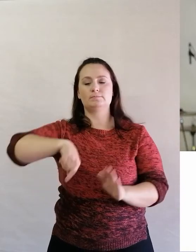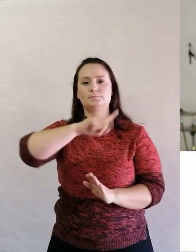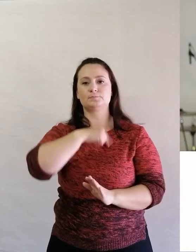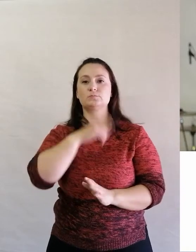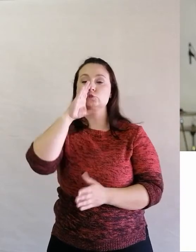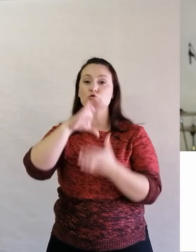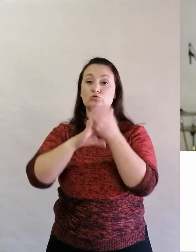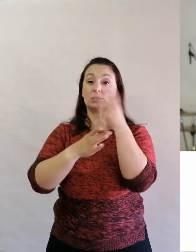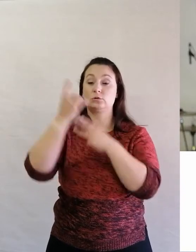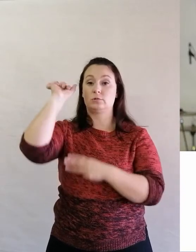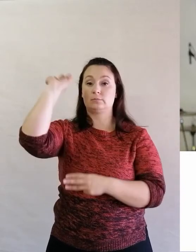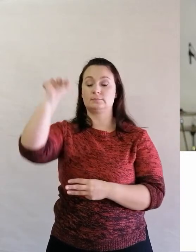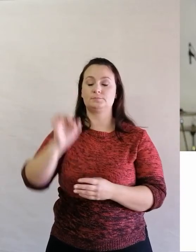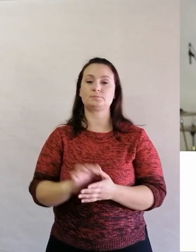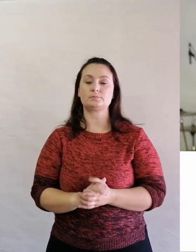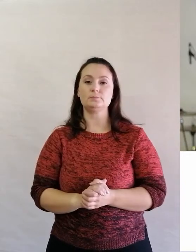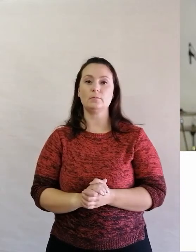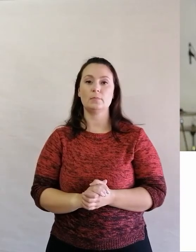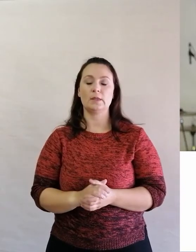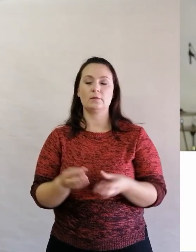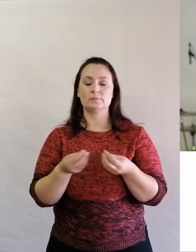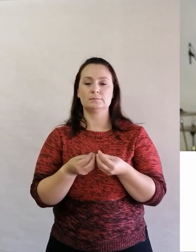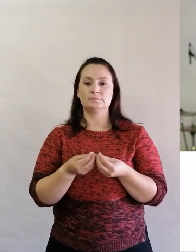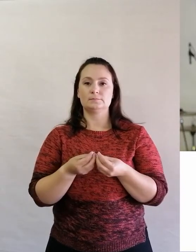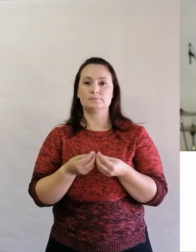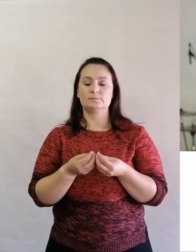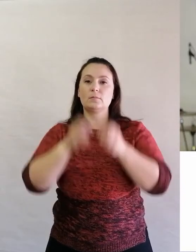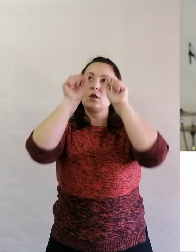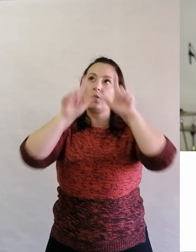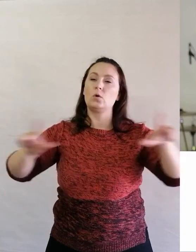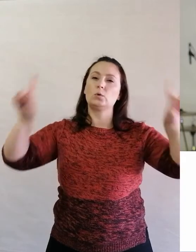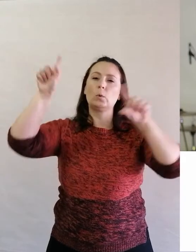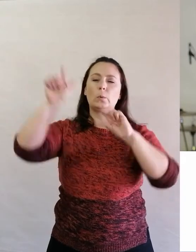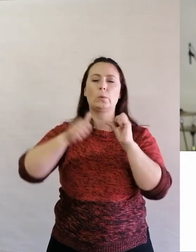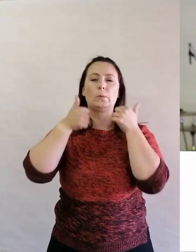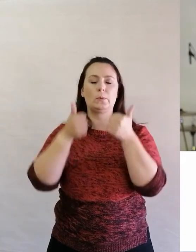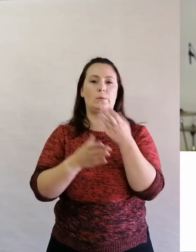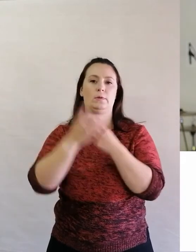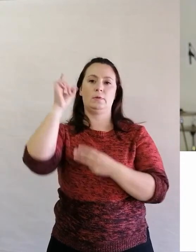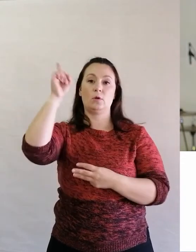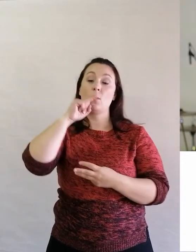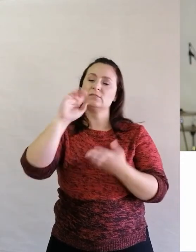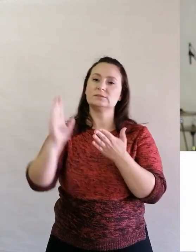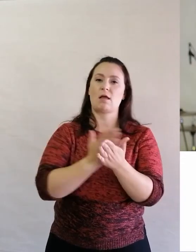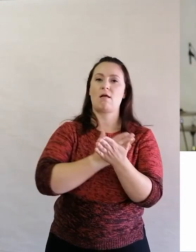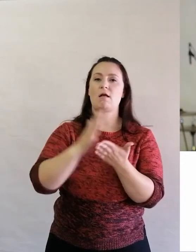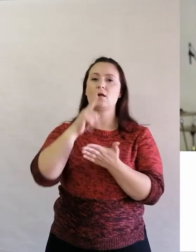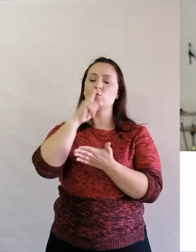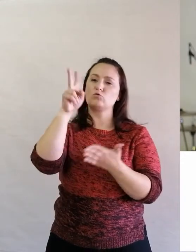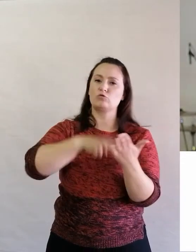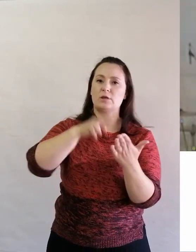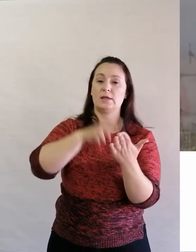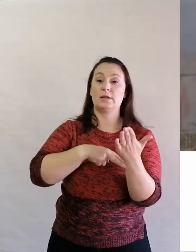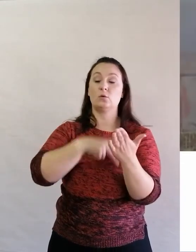and trust God for these things. Lord, you're a good God. We've sung about you. We've read your word.